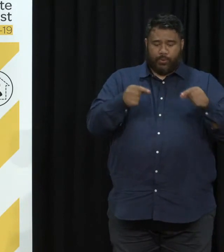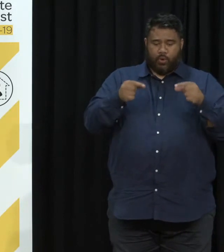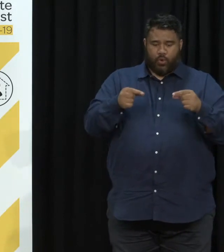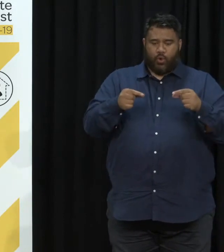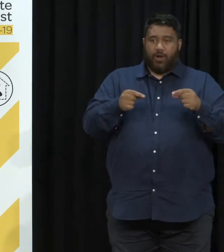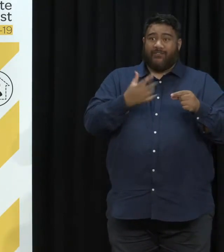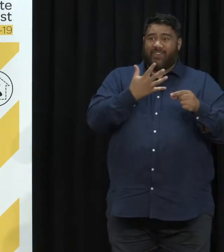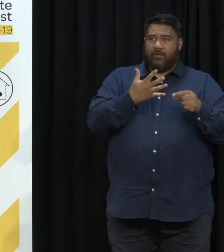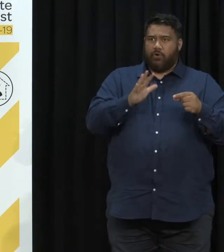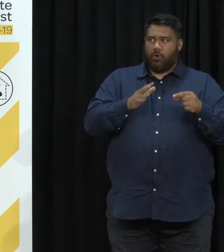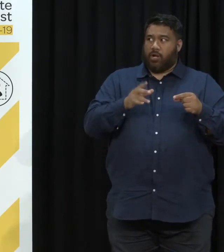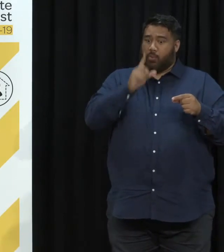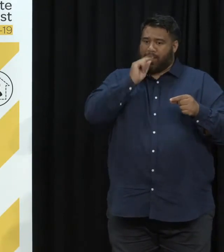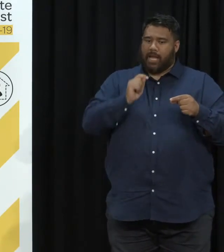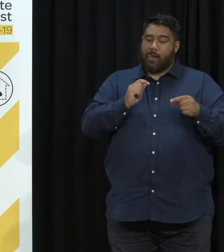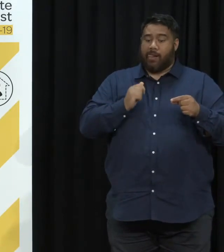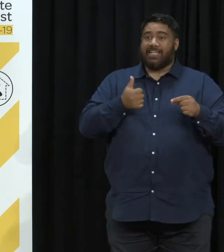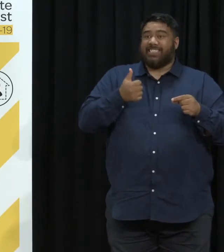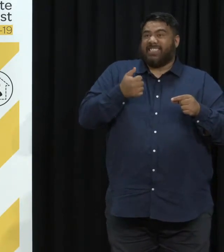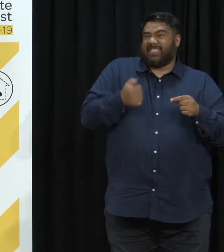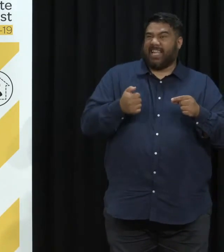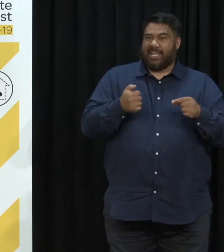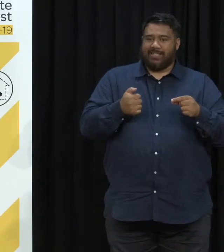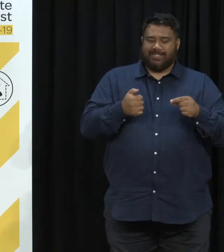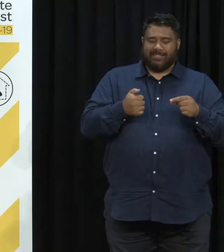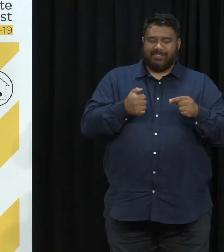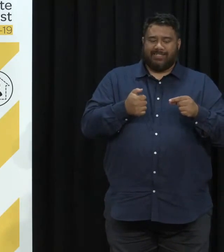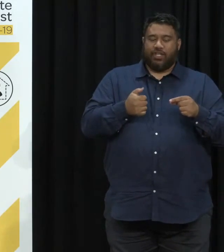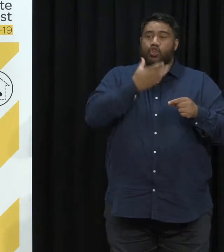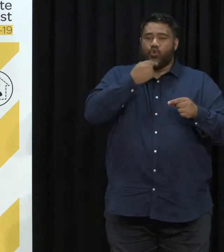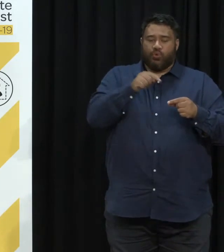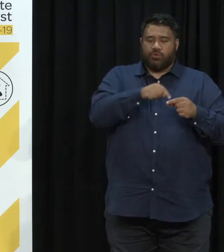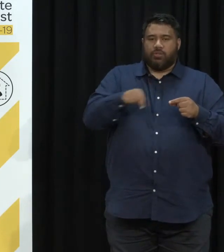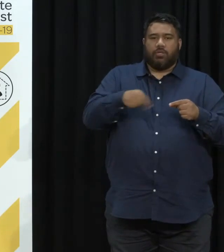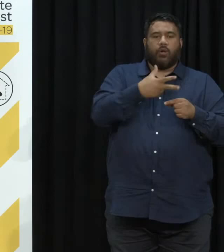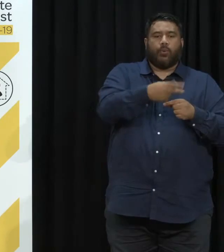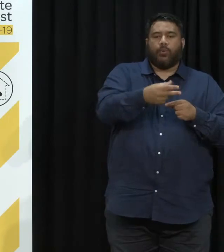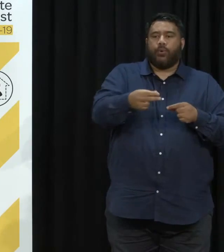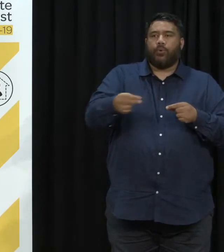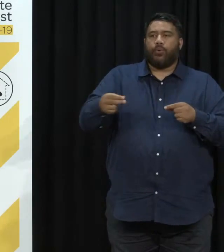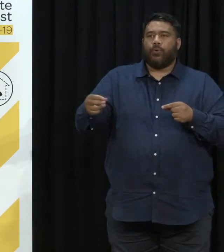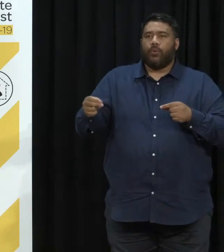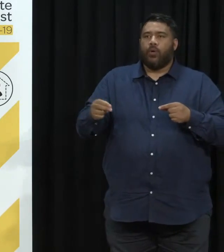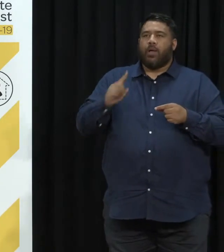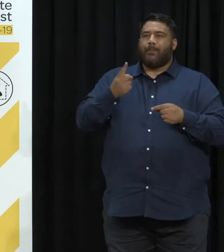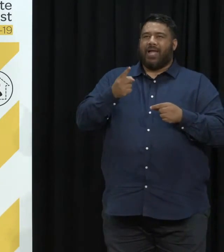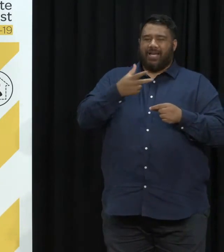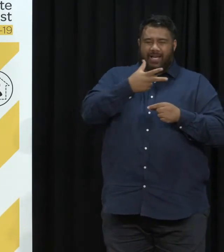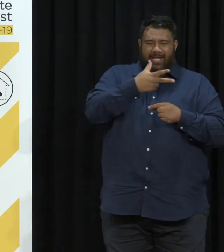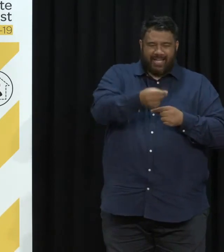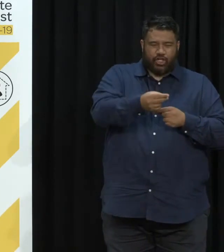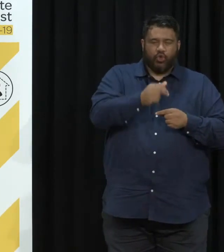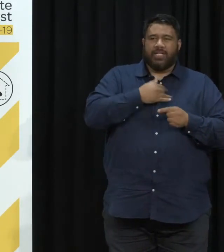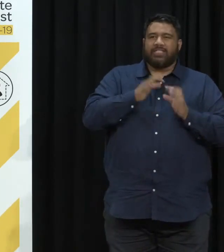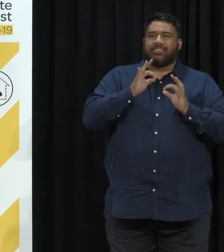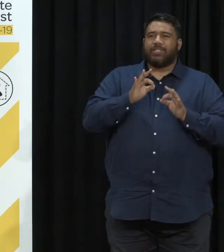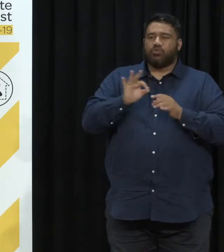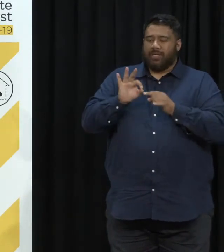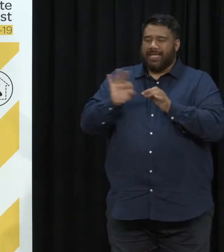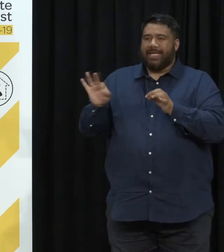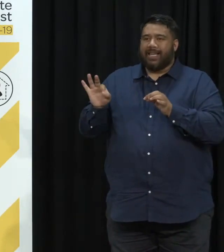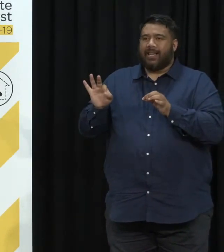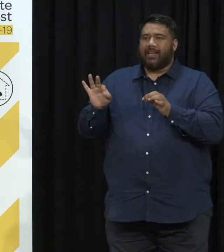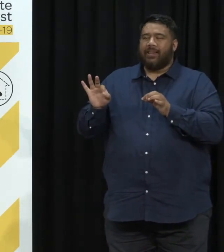6th dose, you have to use a different syringe. So that is the complexity of delivering what would otherwise seem like a straightforward